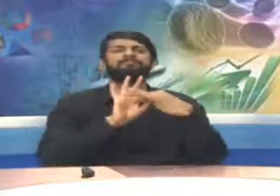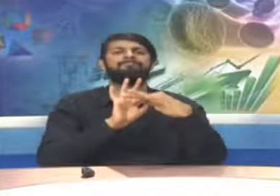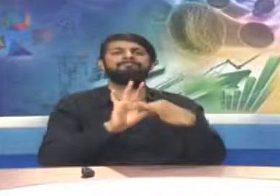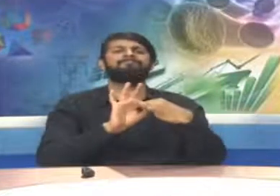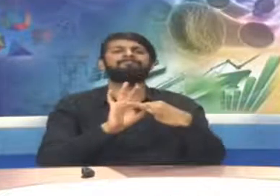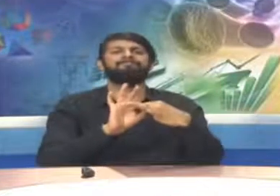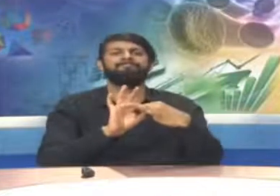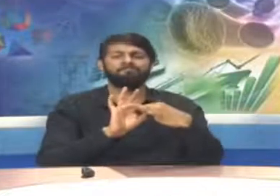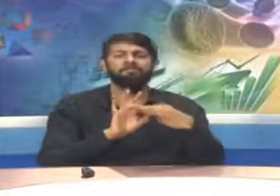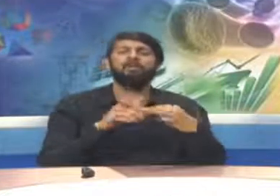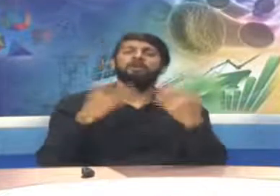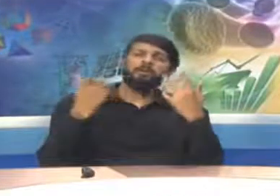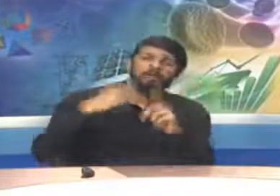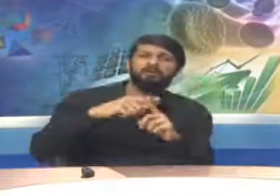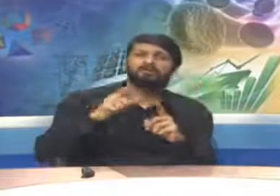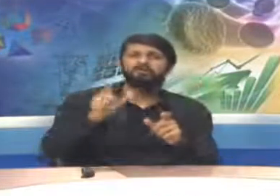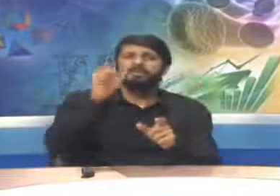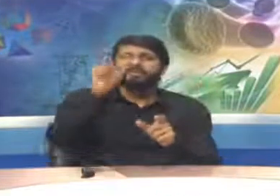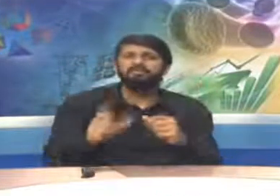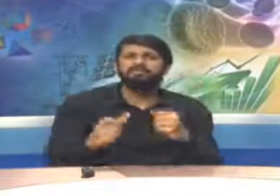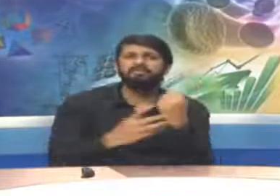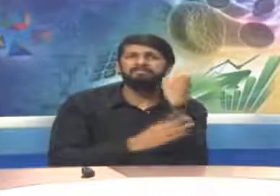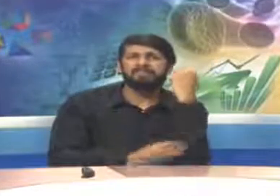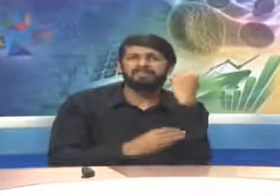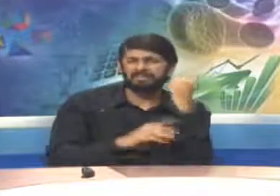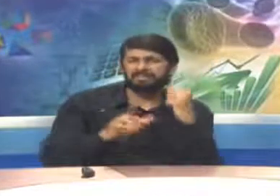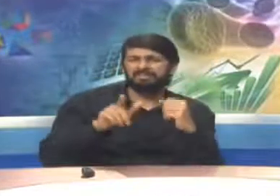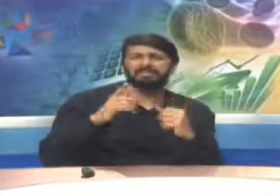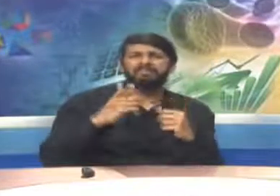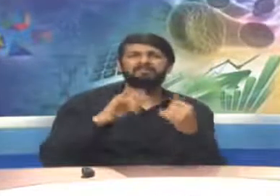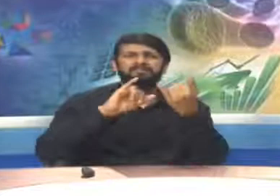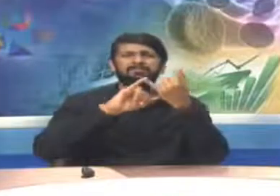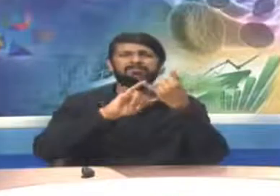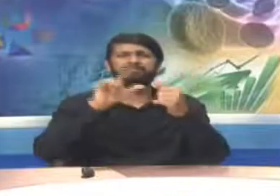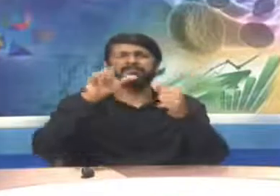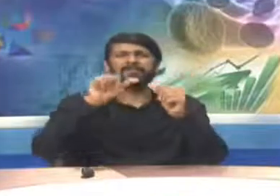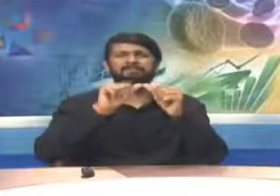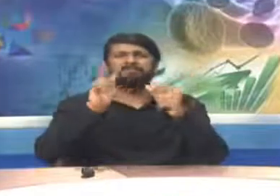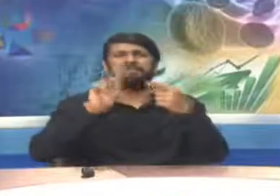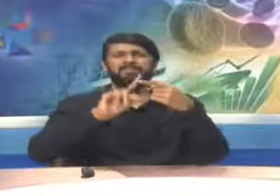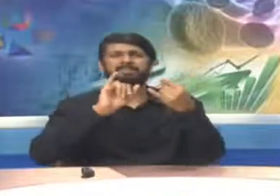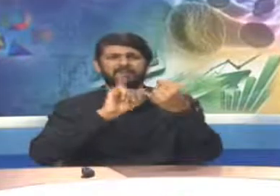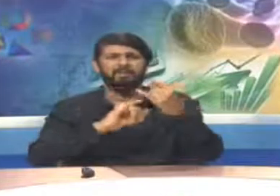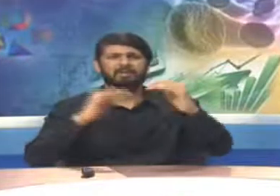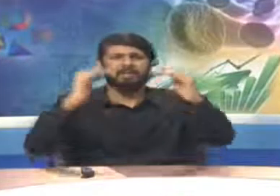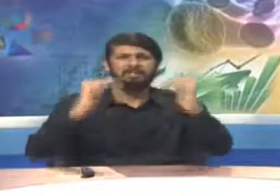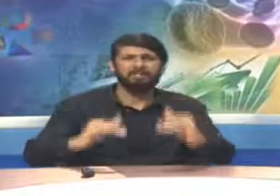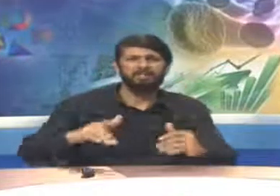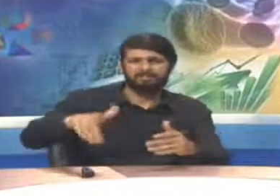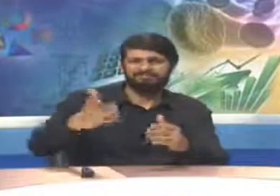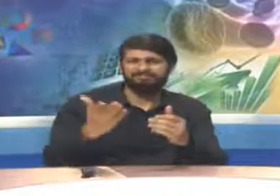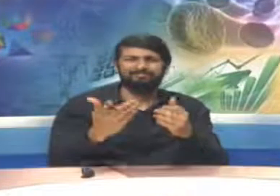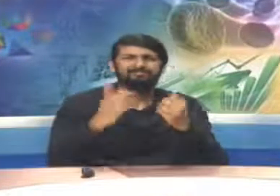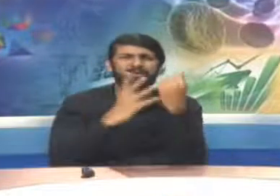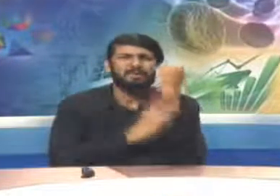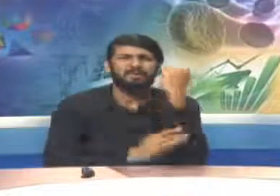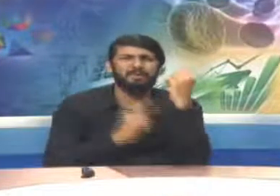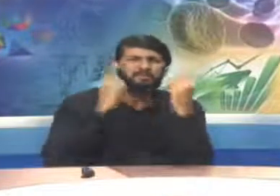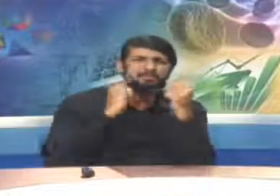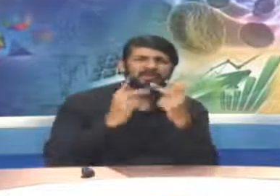Employers are trustees and not the masters. The employees as necessary